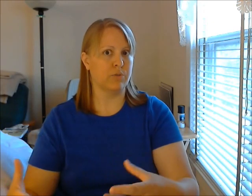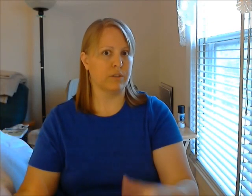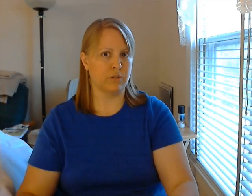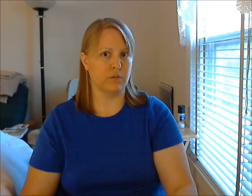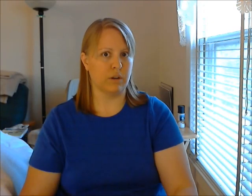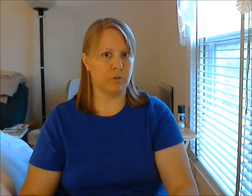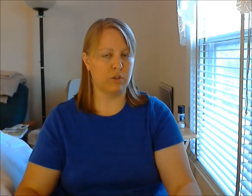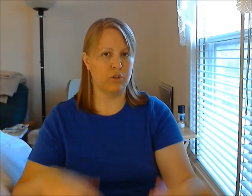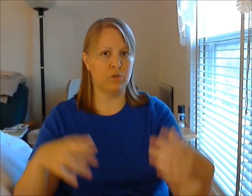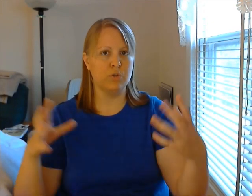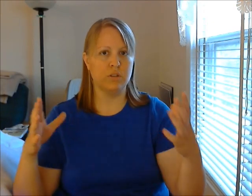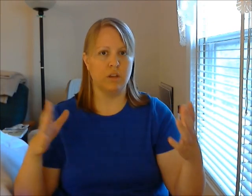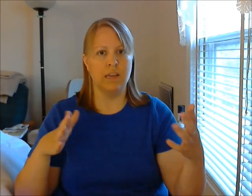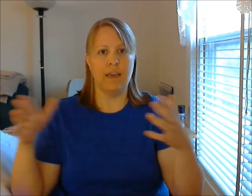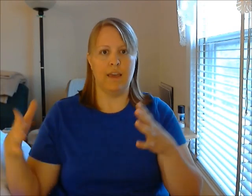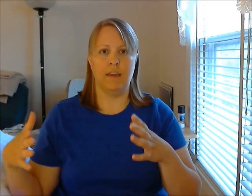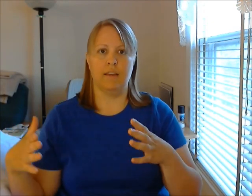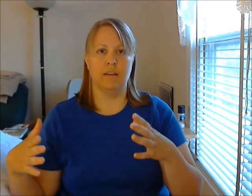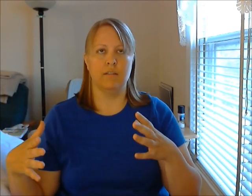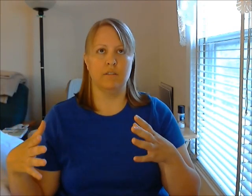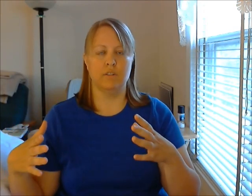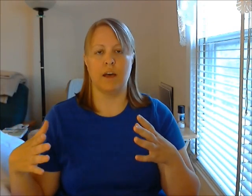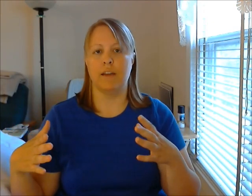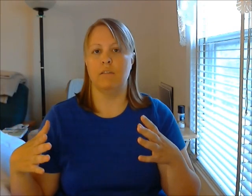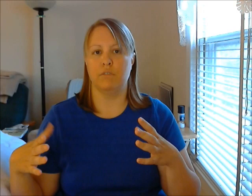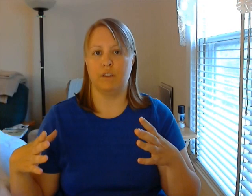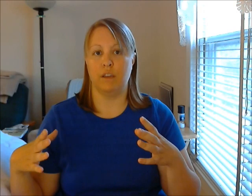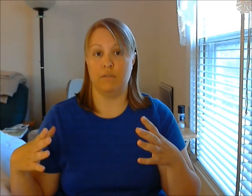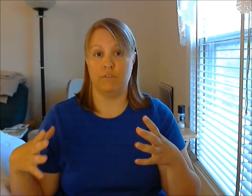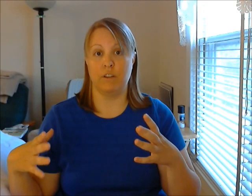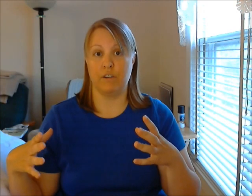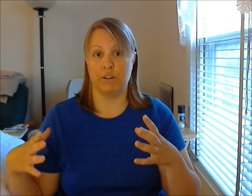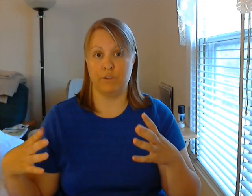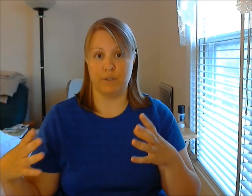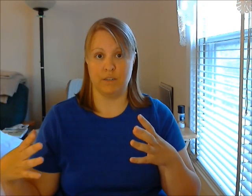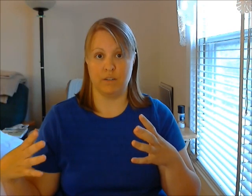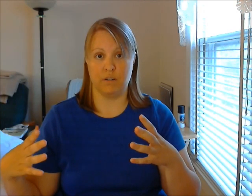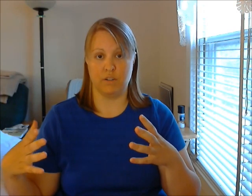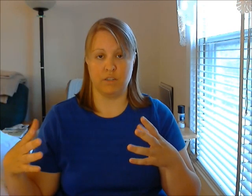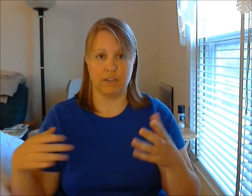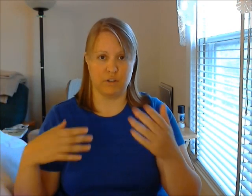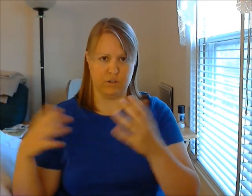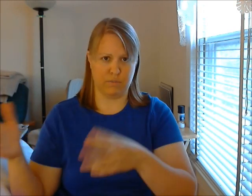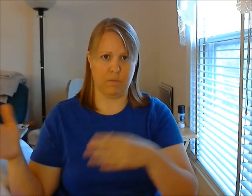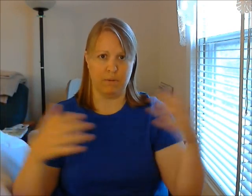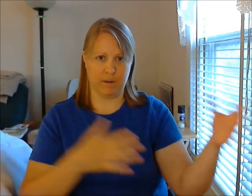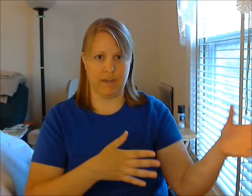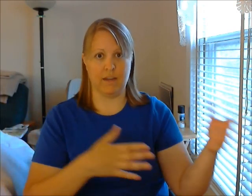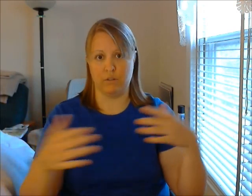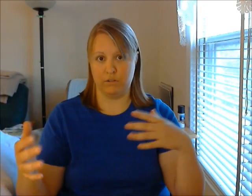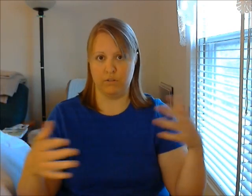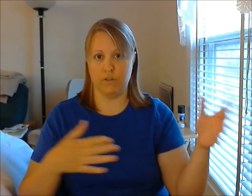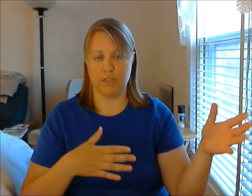the story, I'm going to choose a side for the narrator to exist on, just like I chose my mom and my dad are on two different